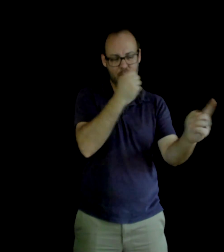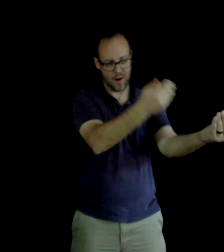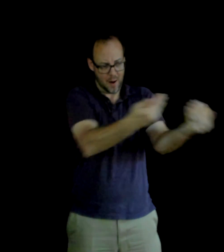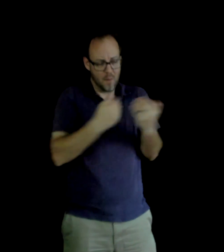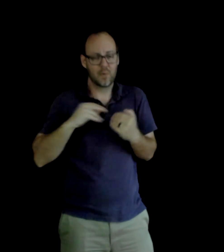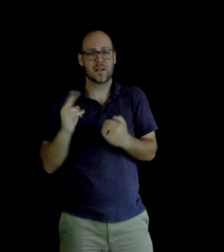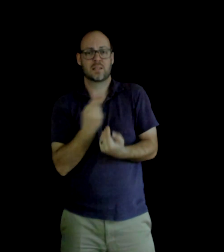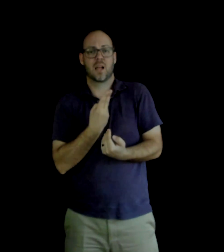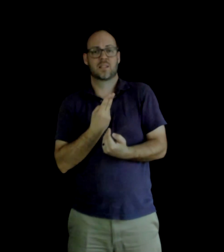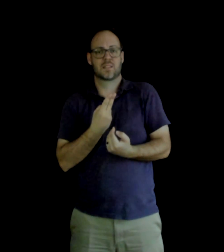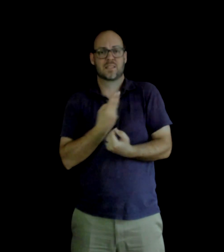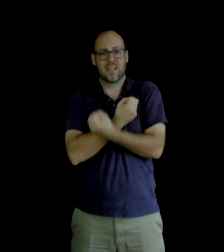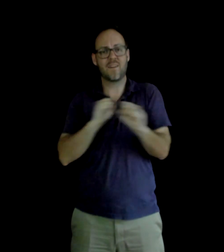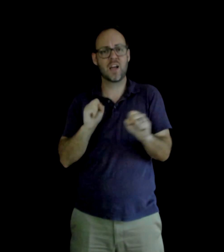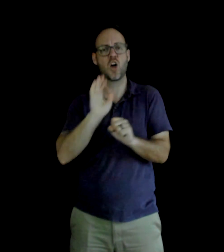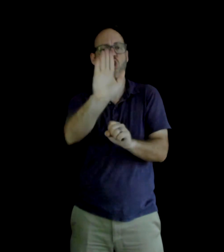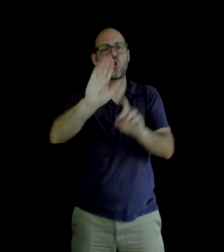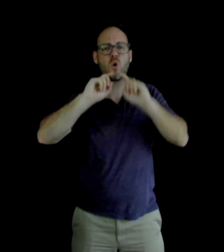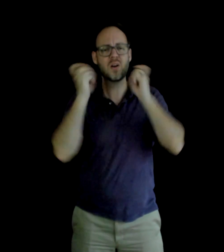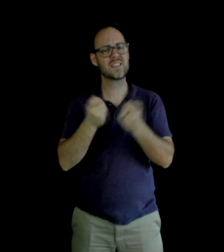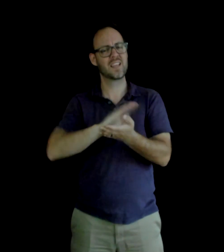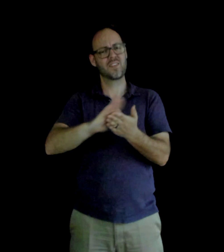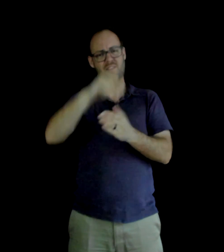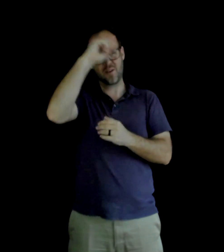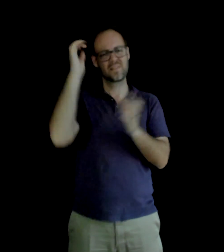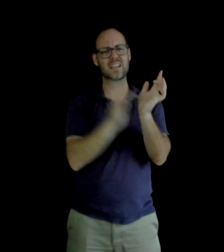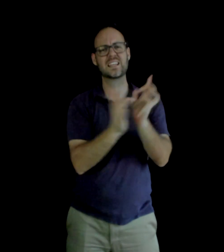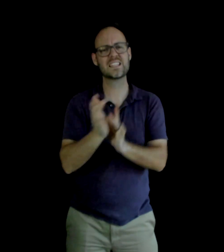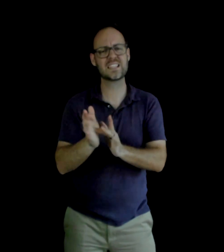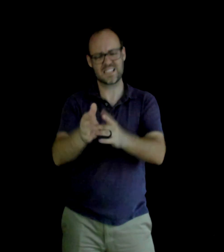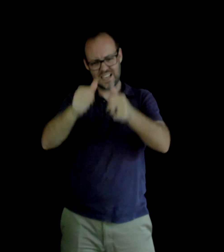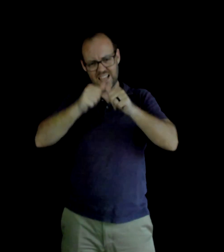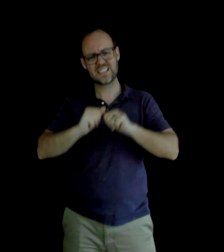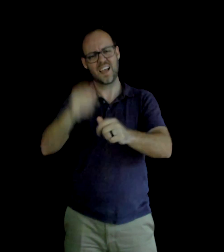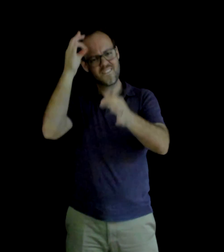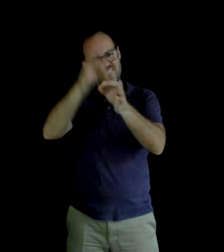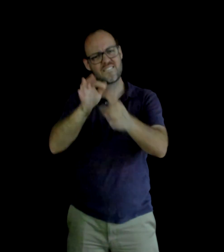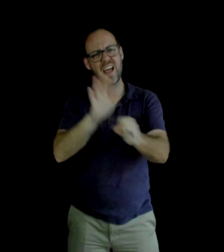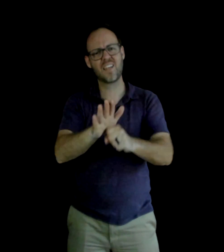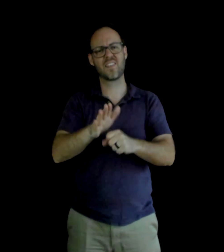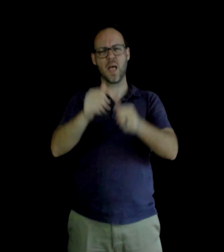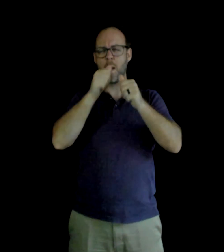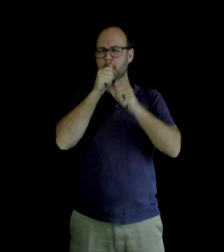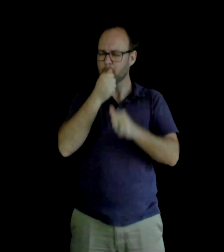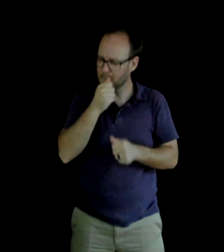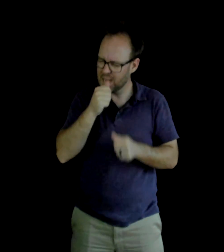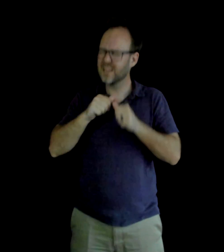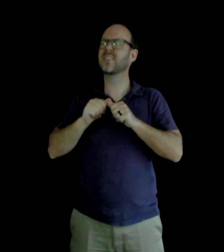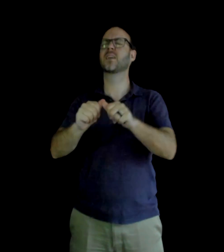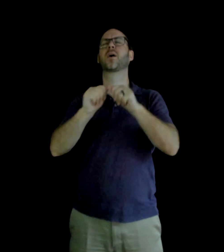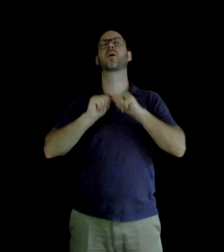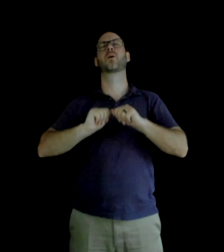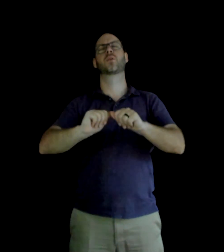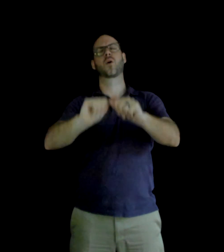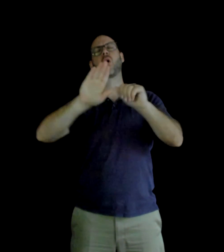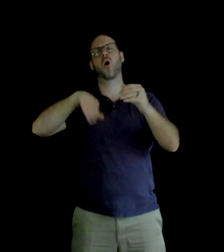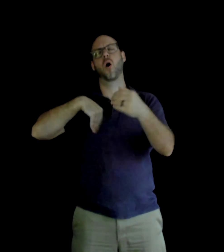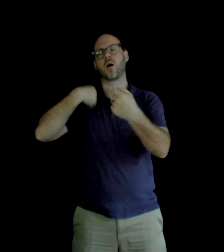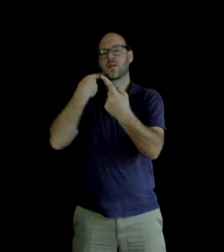the gifts of salvation. Your sins are forgiven because Jesus remained faithful. He patiently endured all